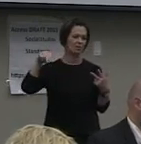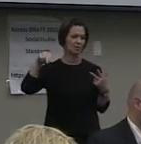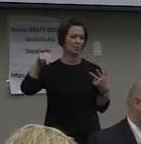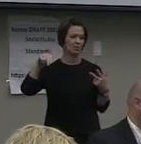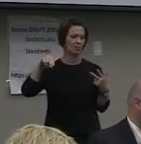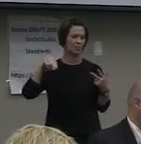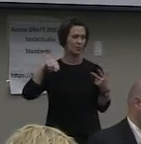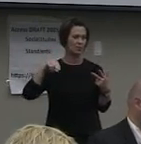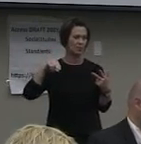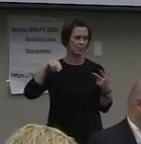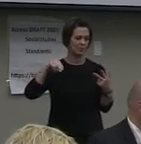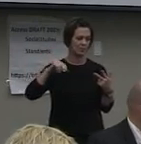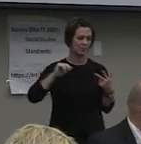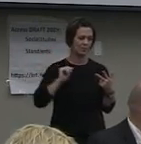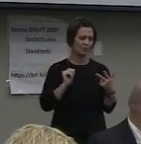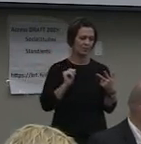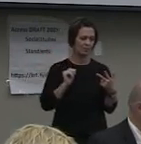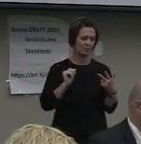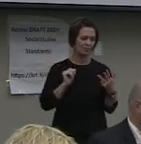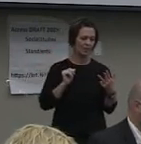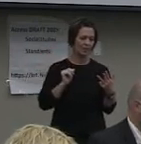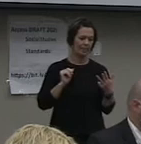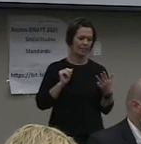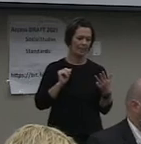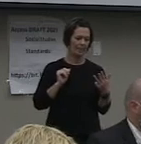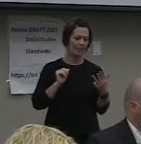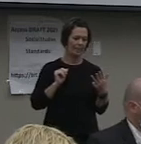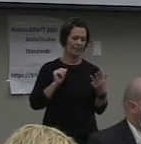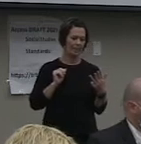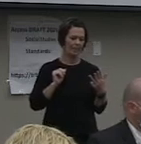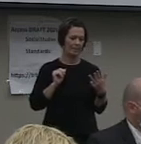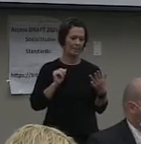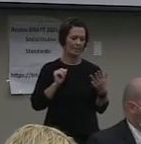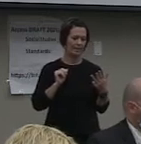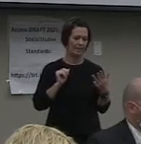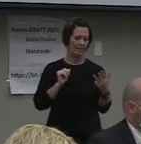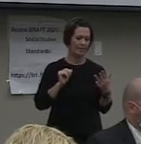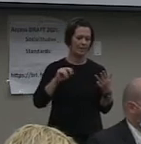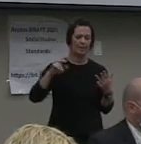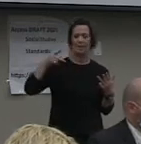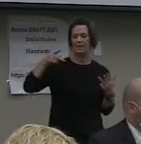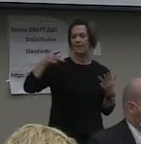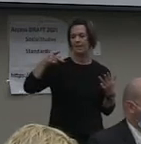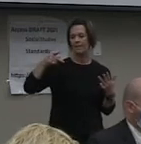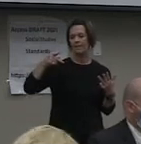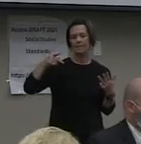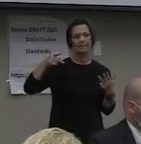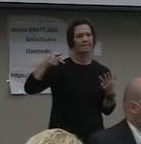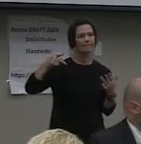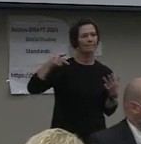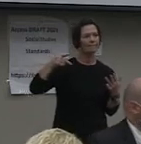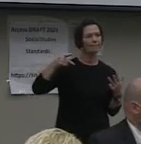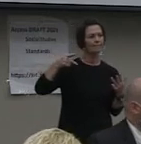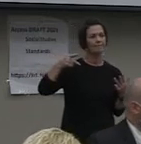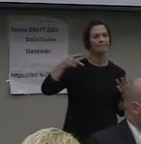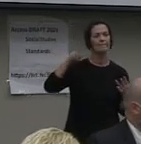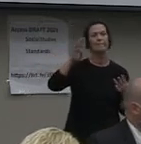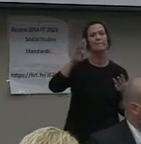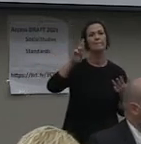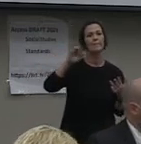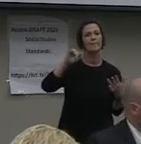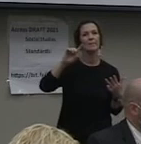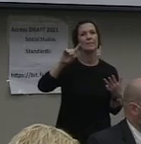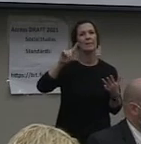indicate against. Yes. Mr. Baptiste votes yes. Hope Bridger. Yes. Hope Bridger votes